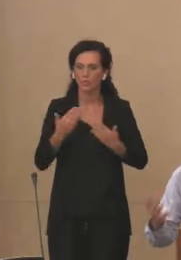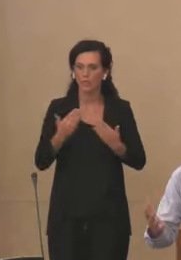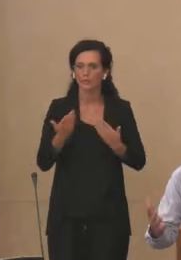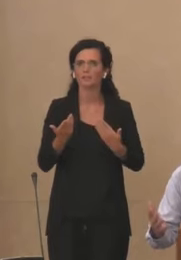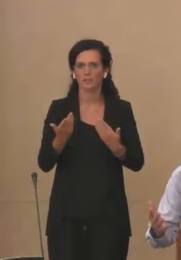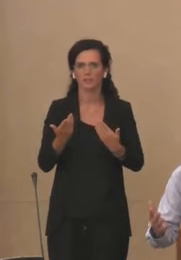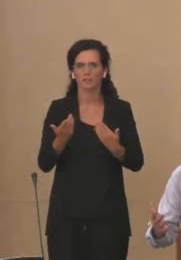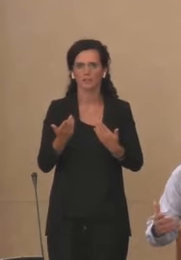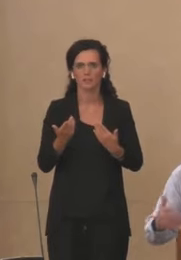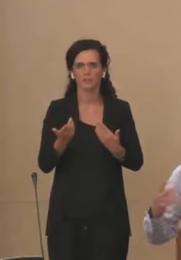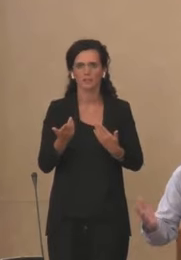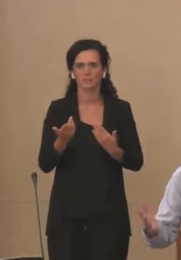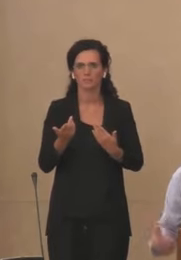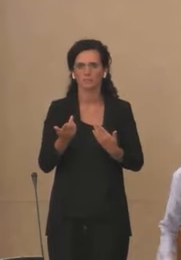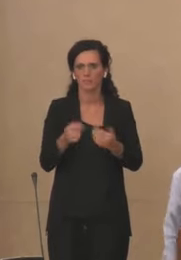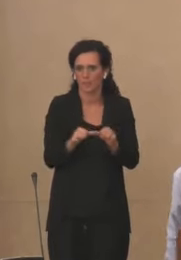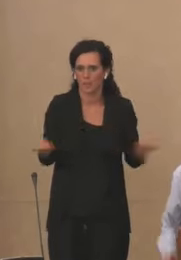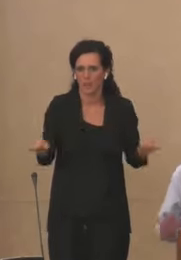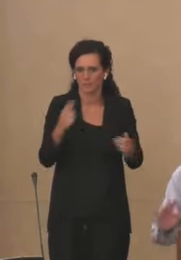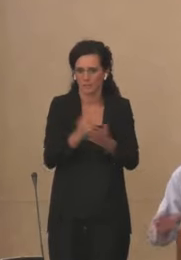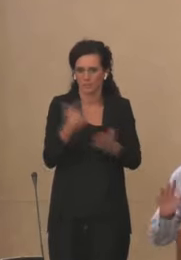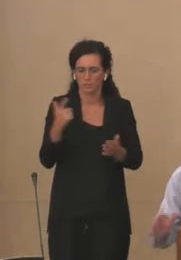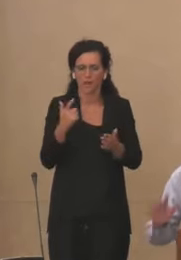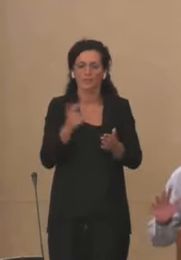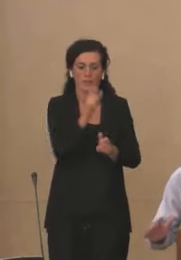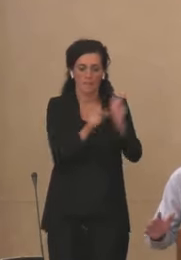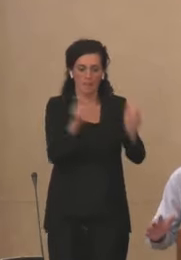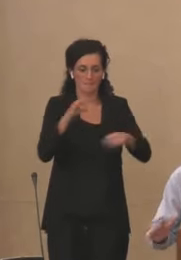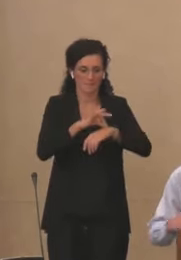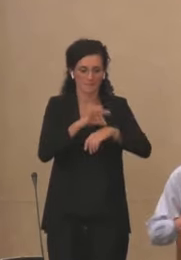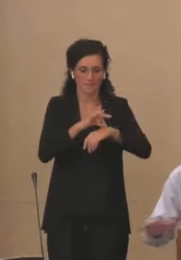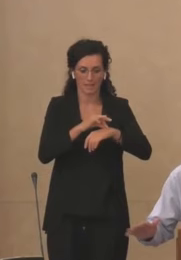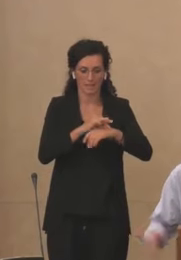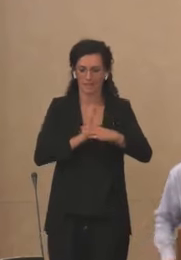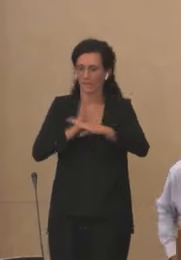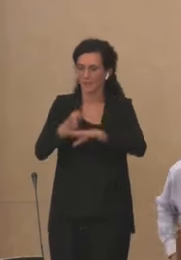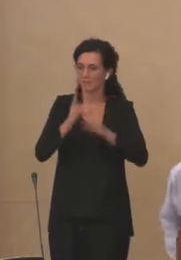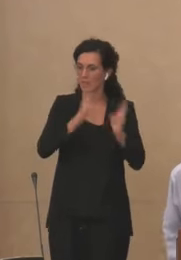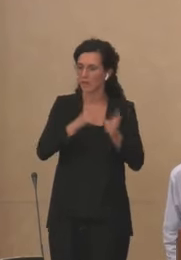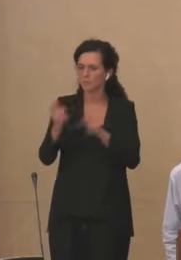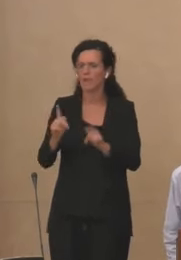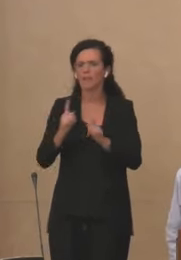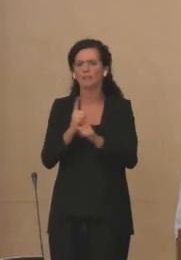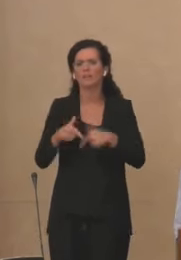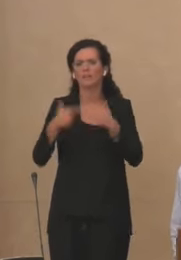and safe way, overcoming their fears and getting them on early treatment after they've been properly